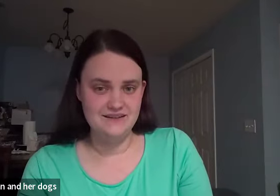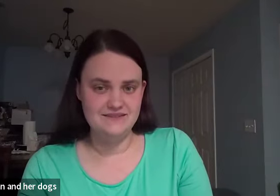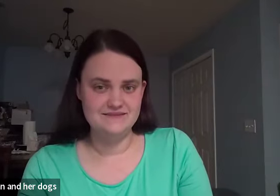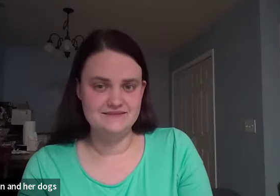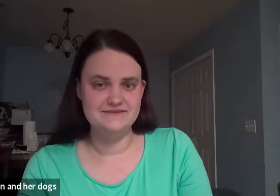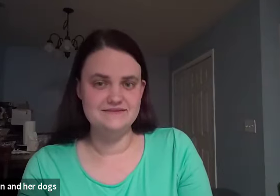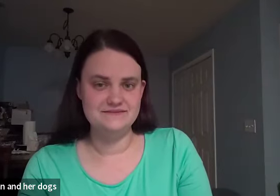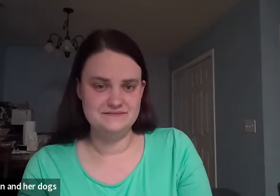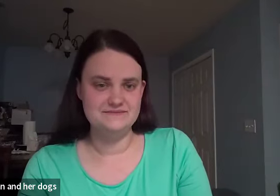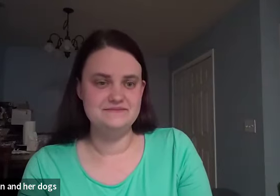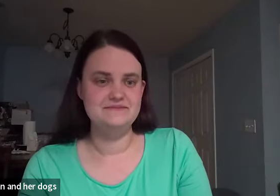B,